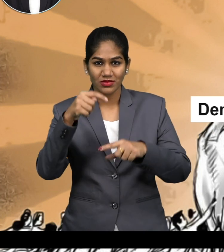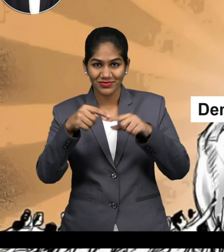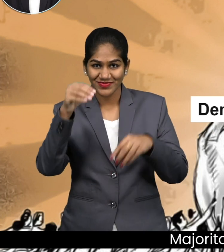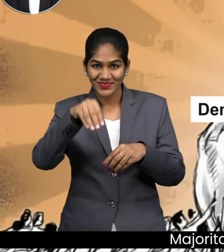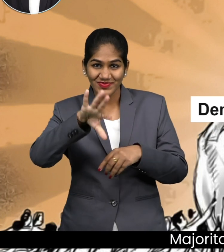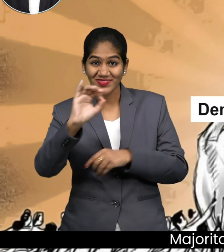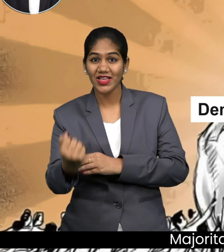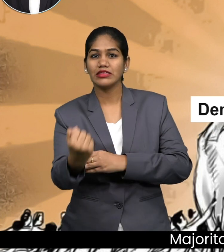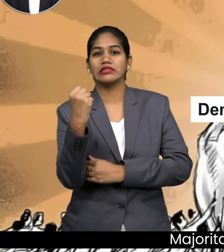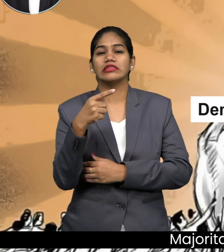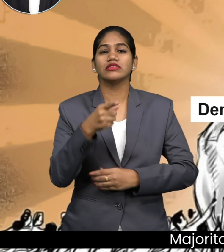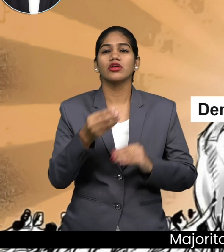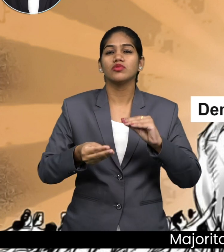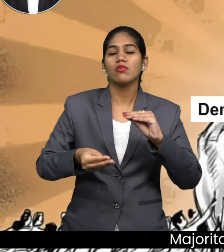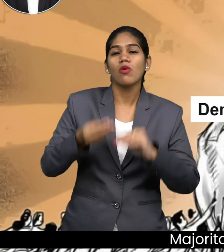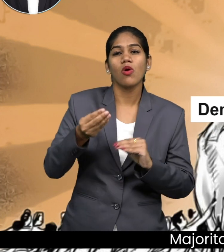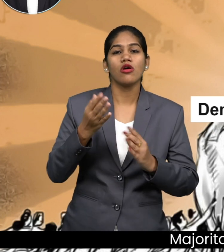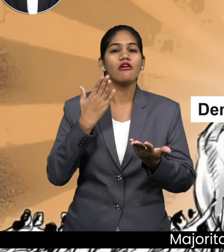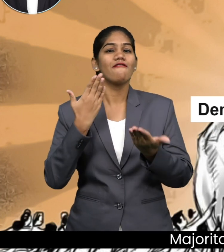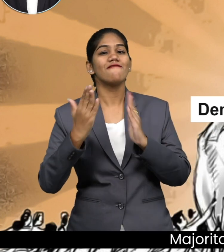democracy is